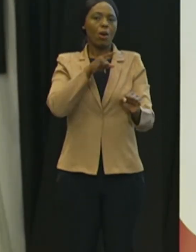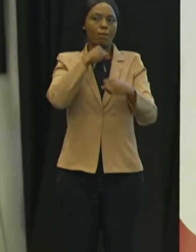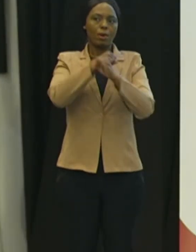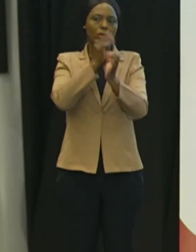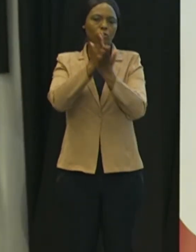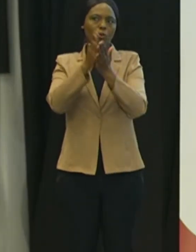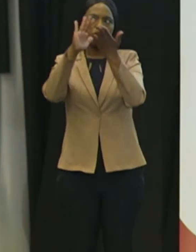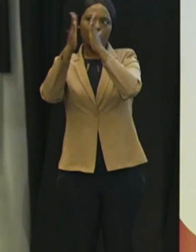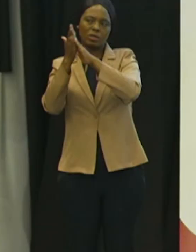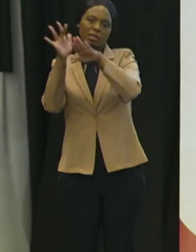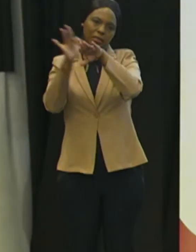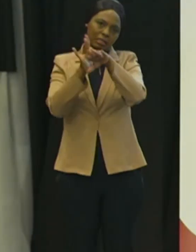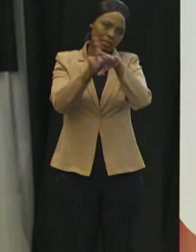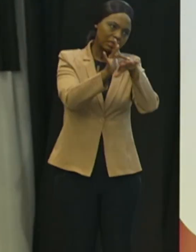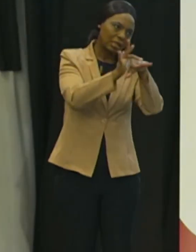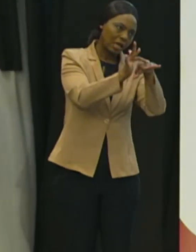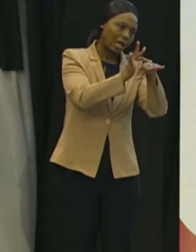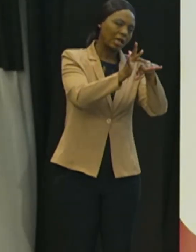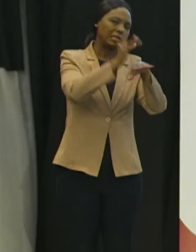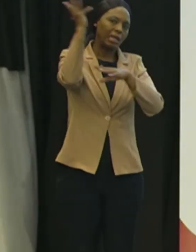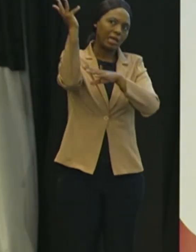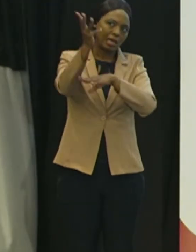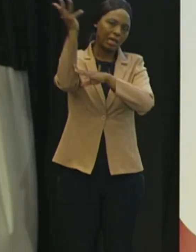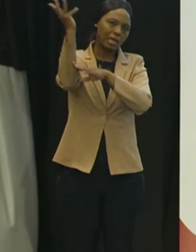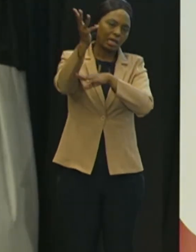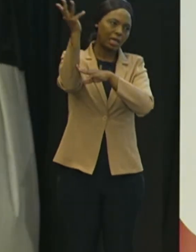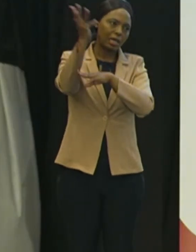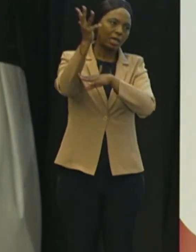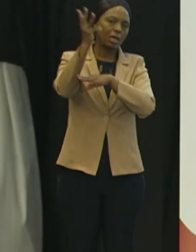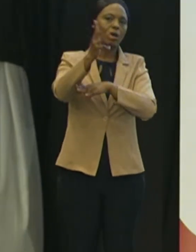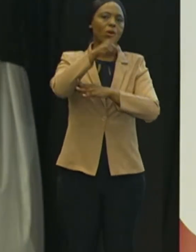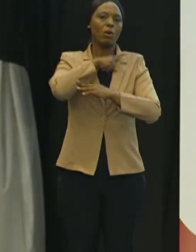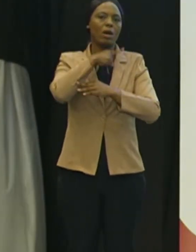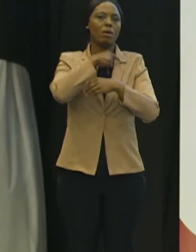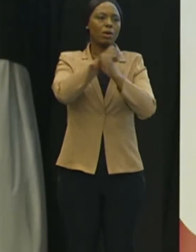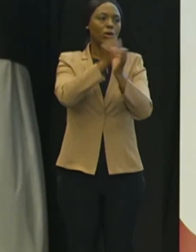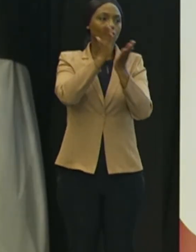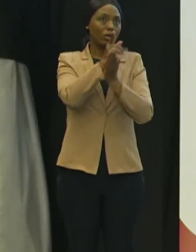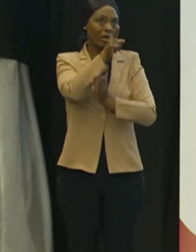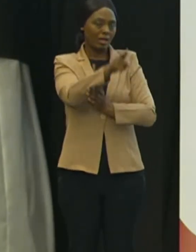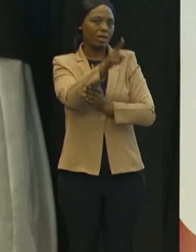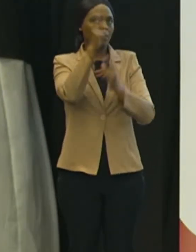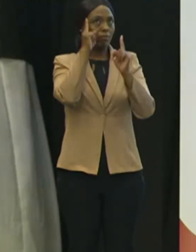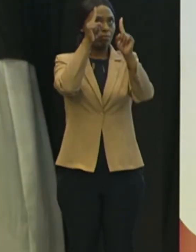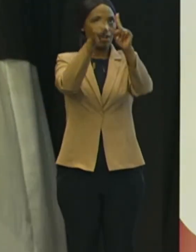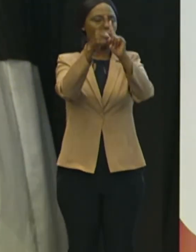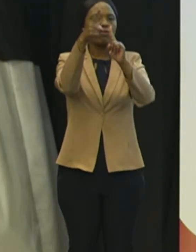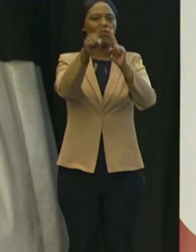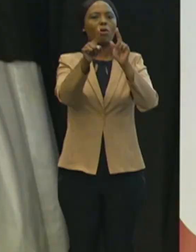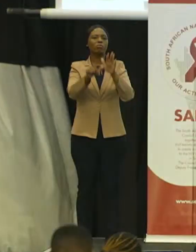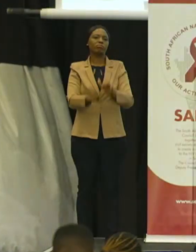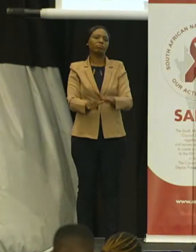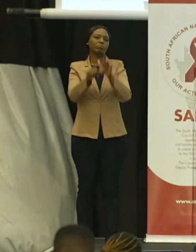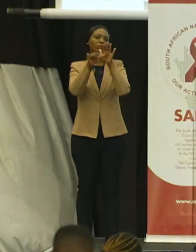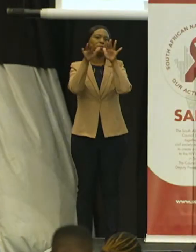and, demonstrate that this is a need for our key population community.